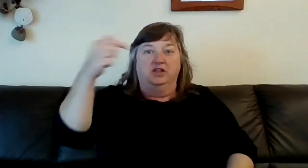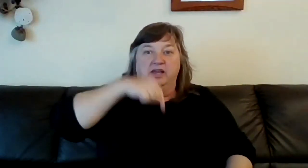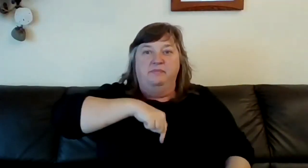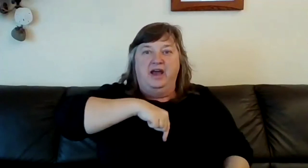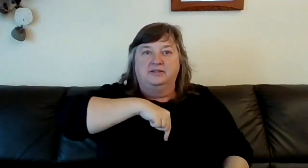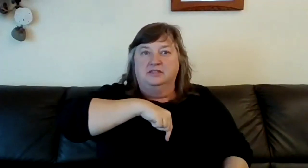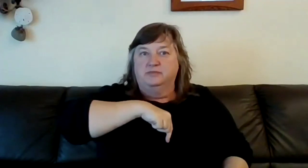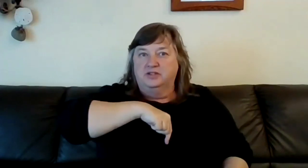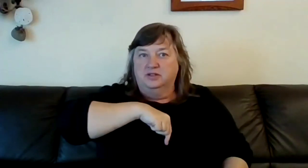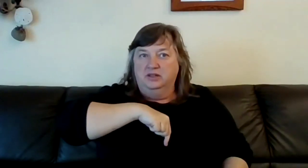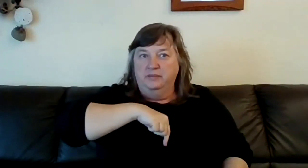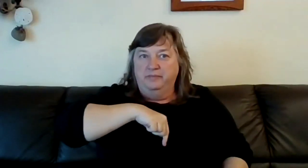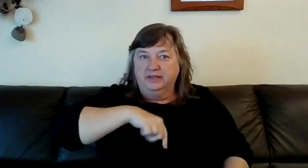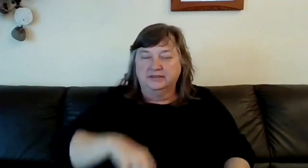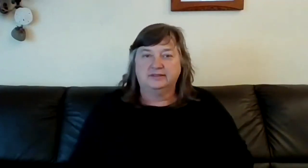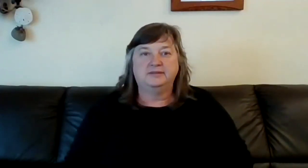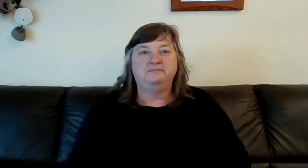Circling back to Special Olympics.